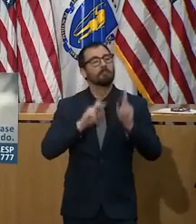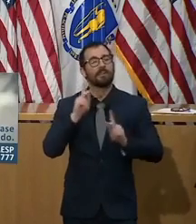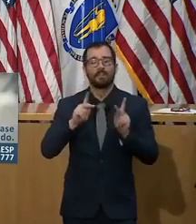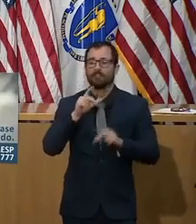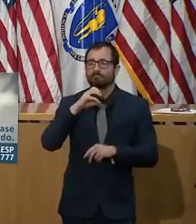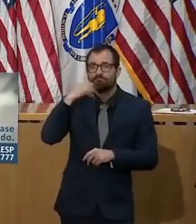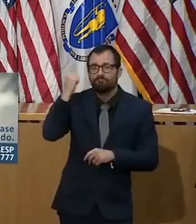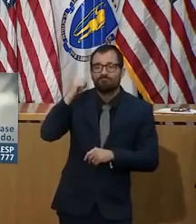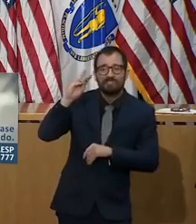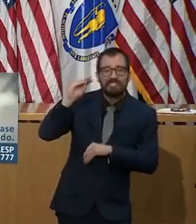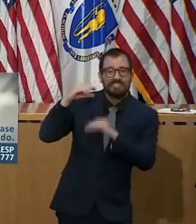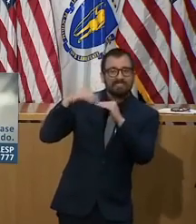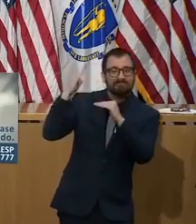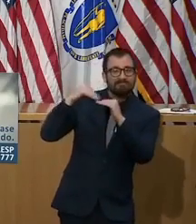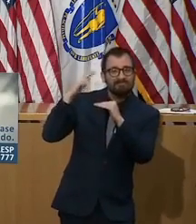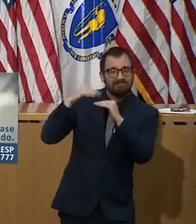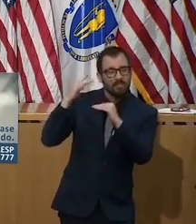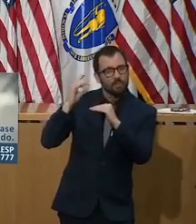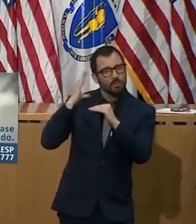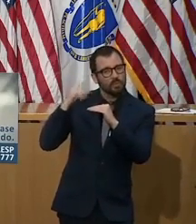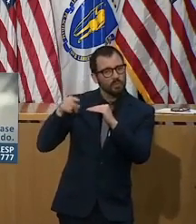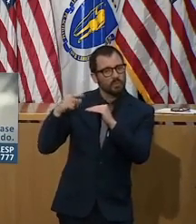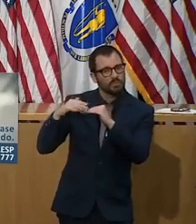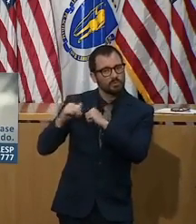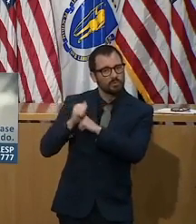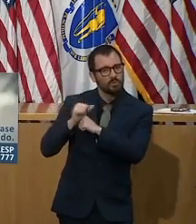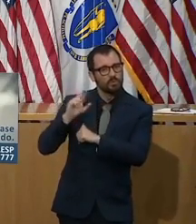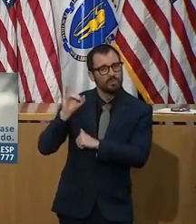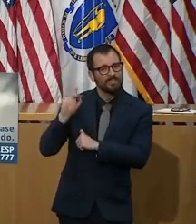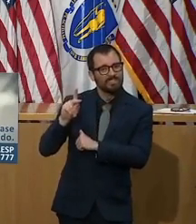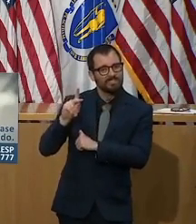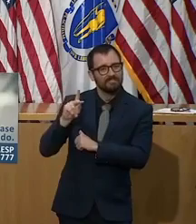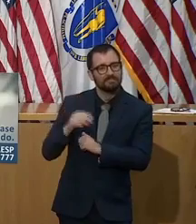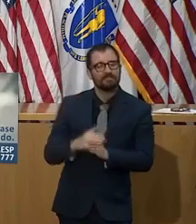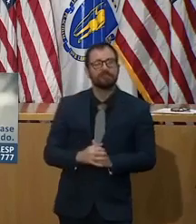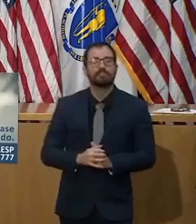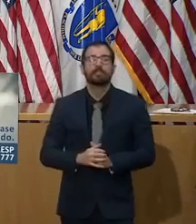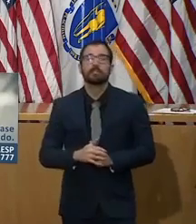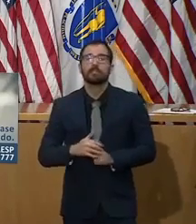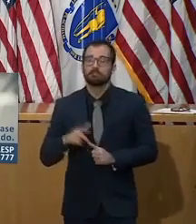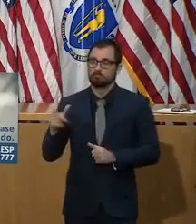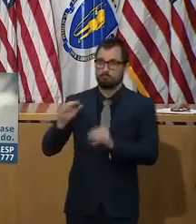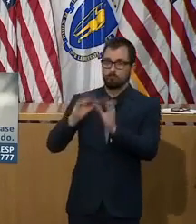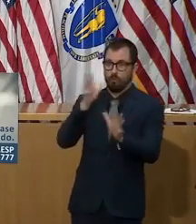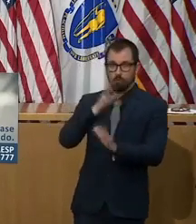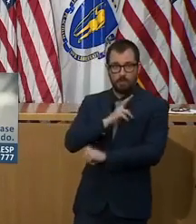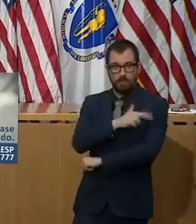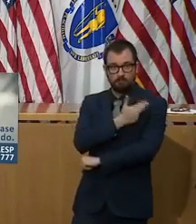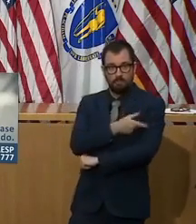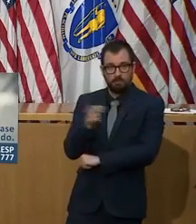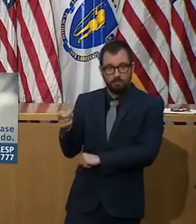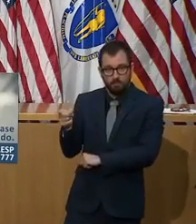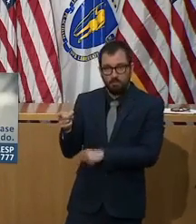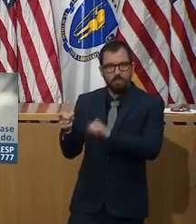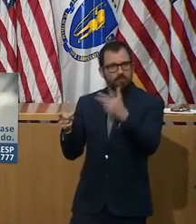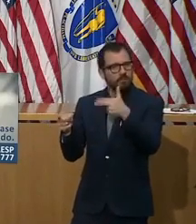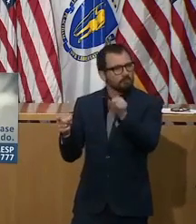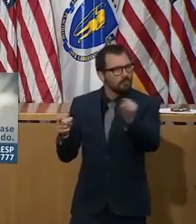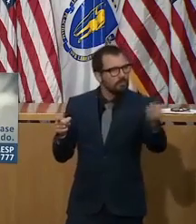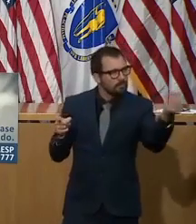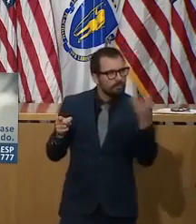to us that 44% of all COVID-19 admissions, 40%